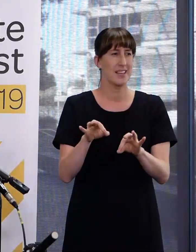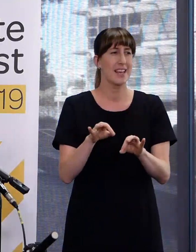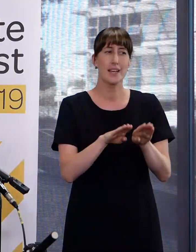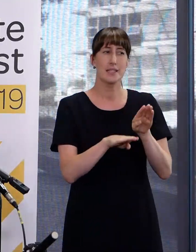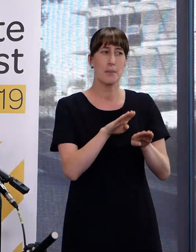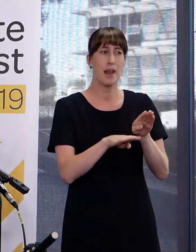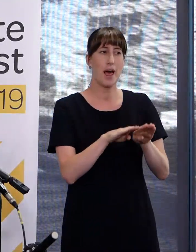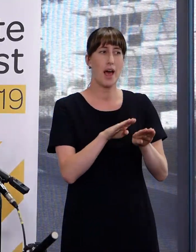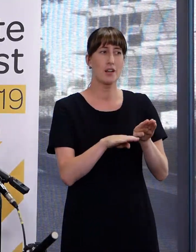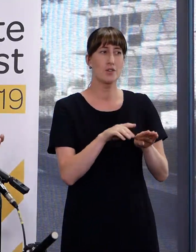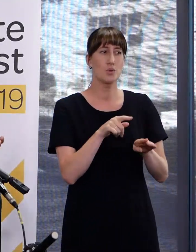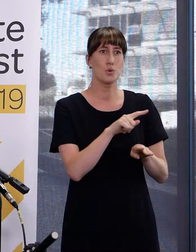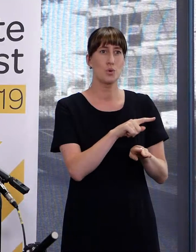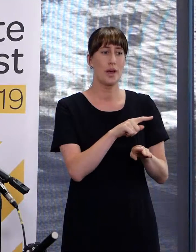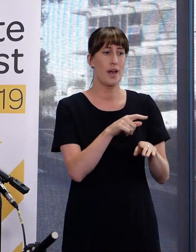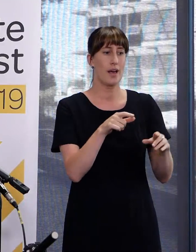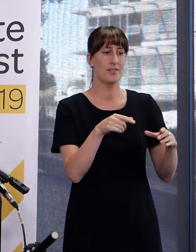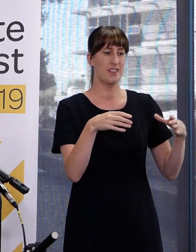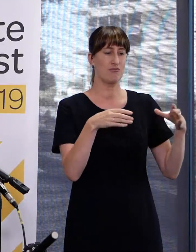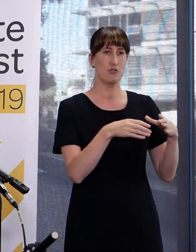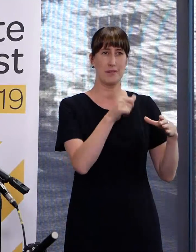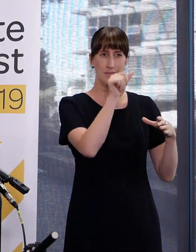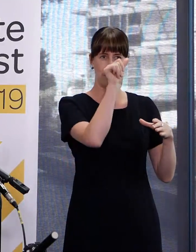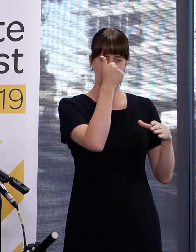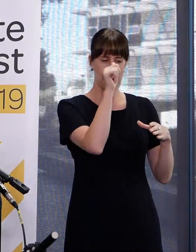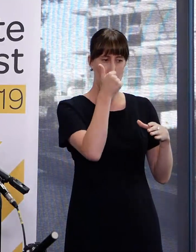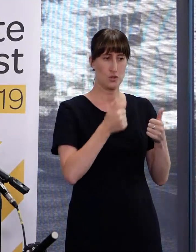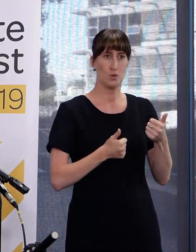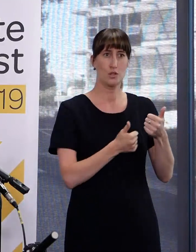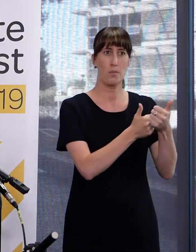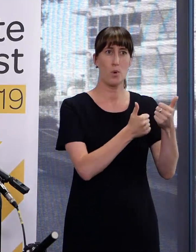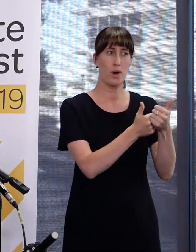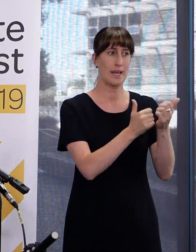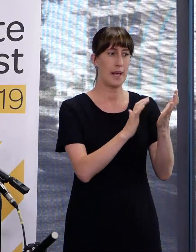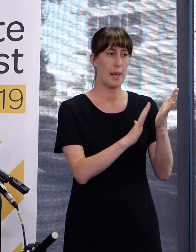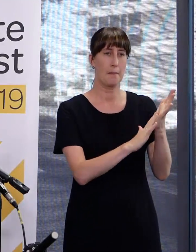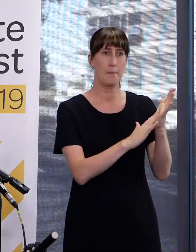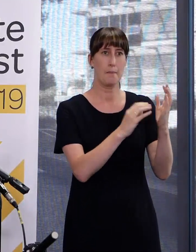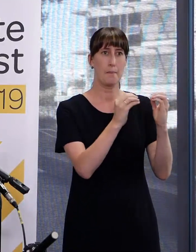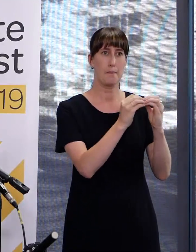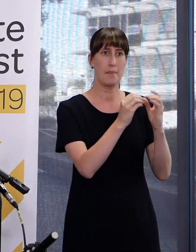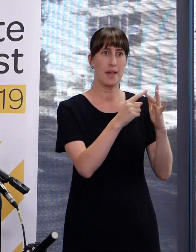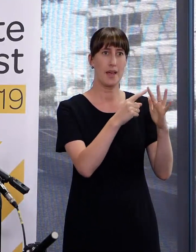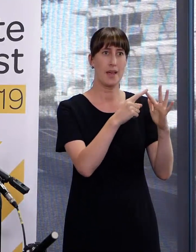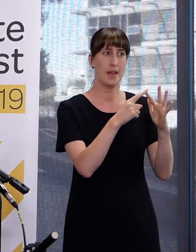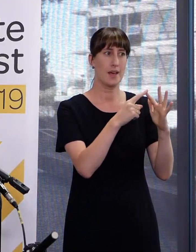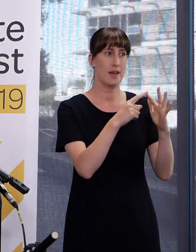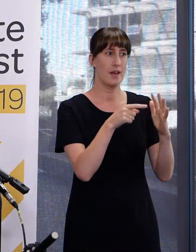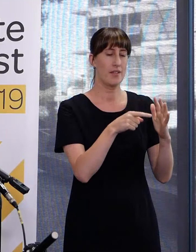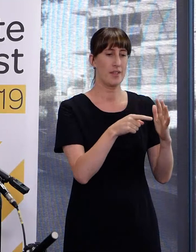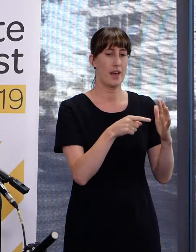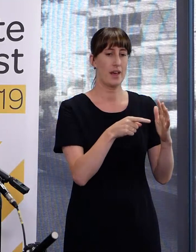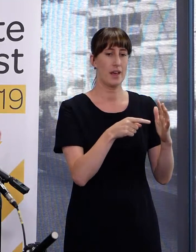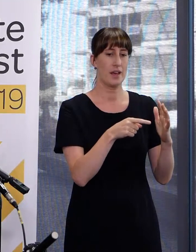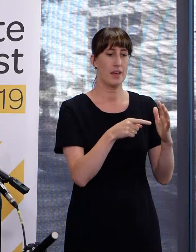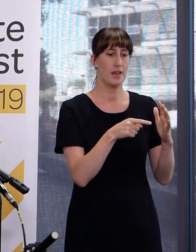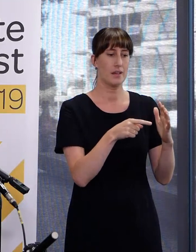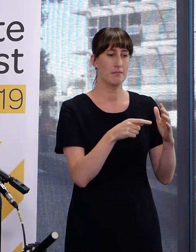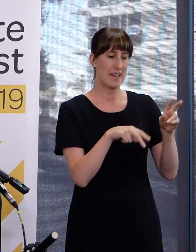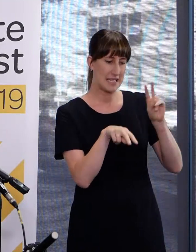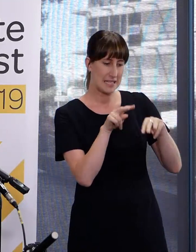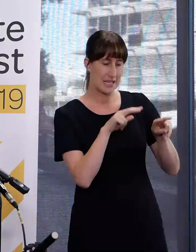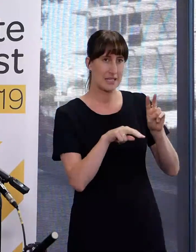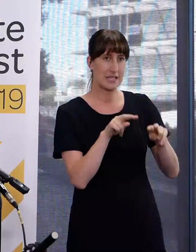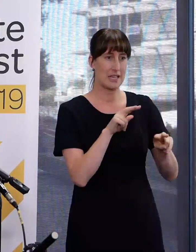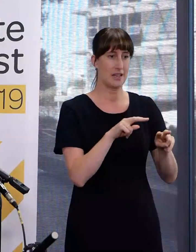the one that has supported MB through its assessment of and agreements with assessment of data and